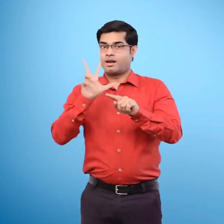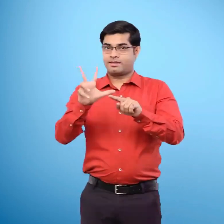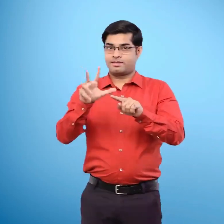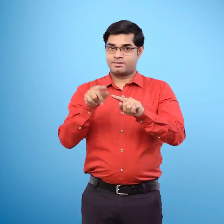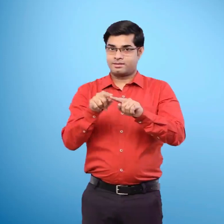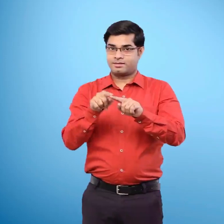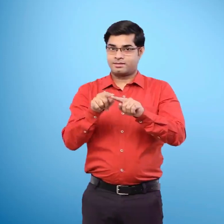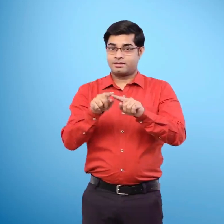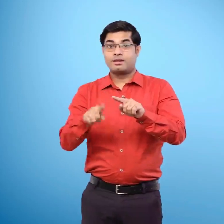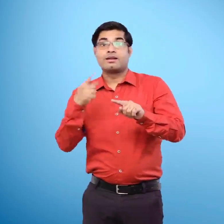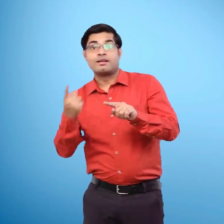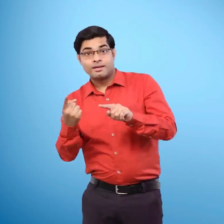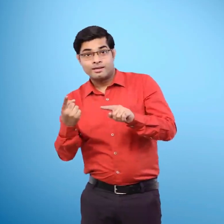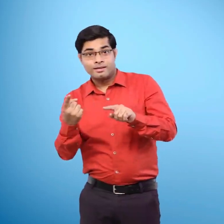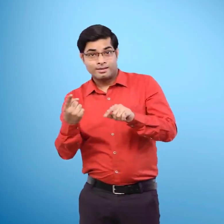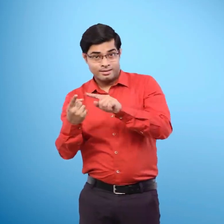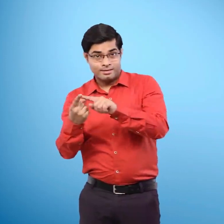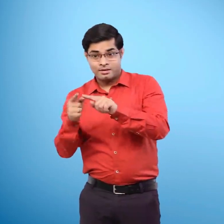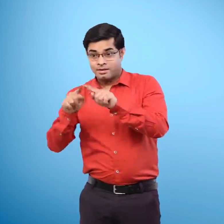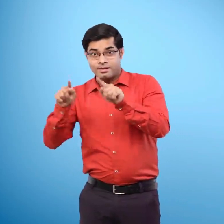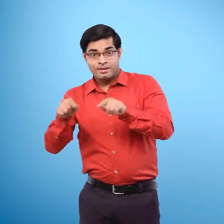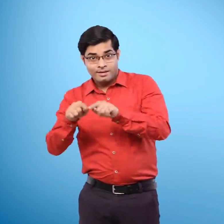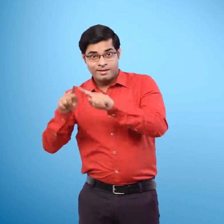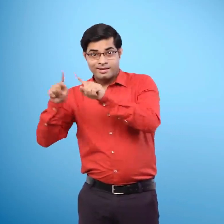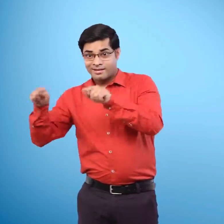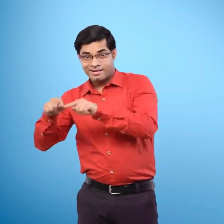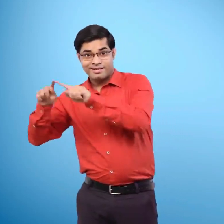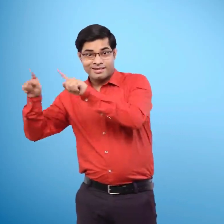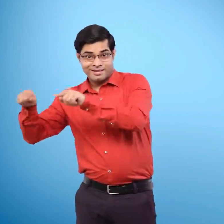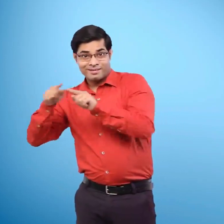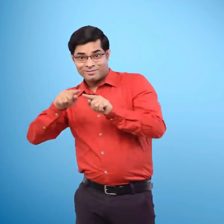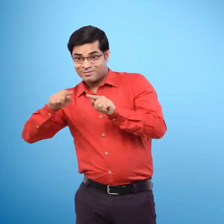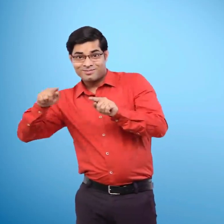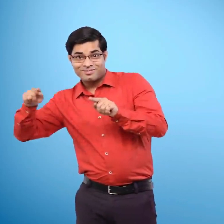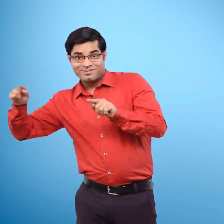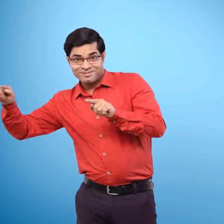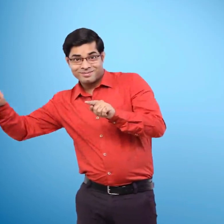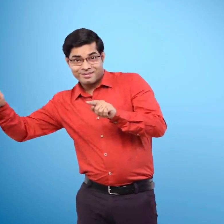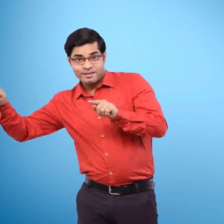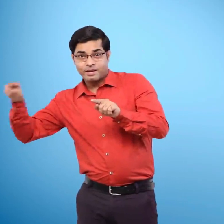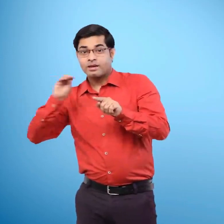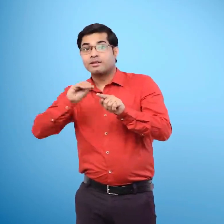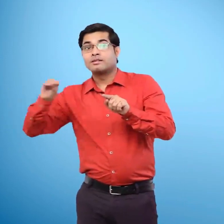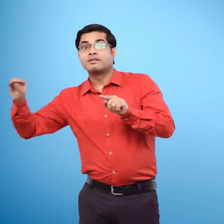8, box 4, 5, 6, 7 and 8 are blank